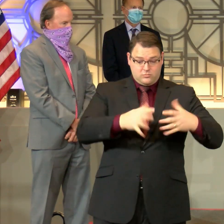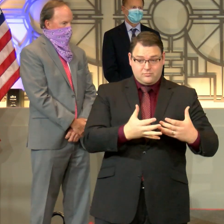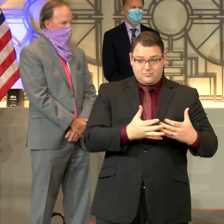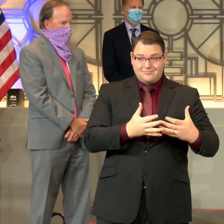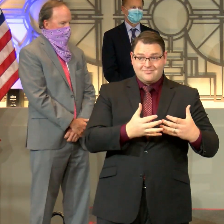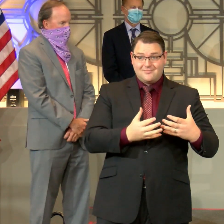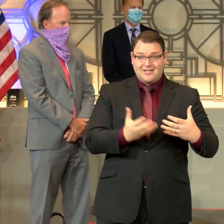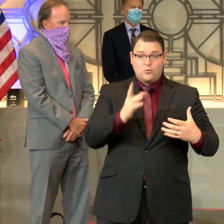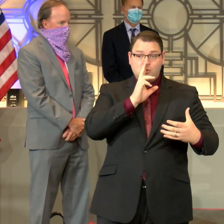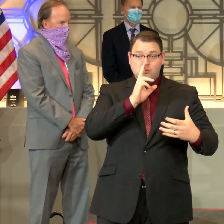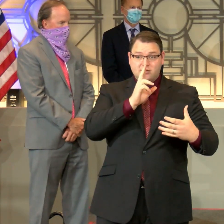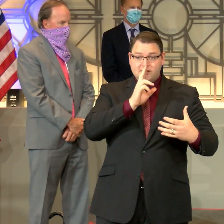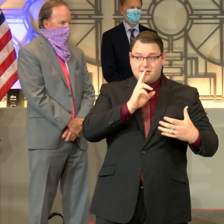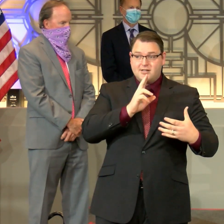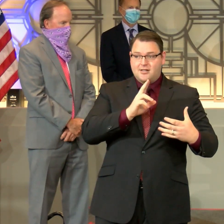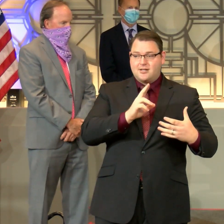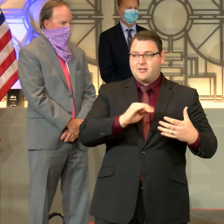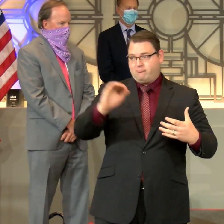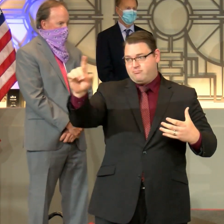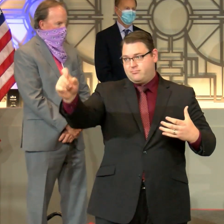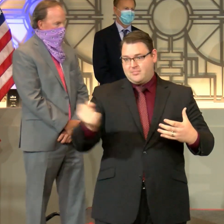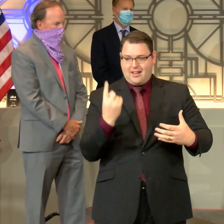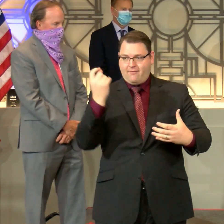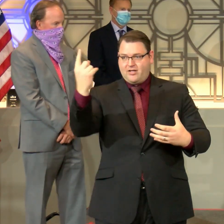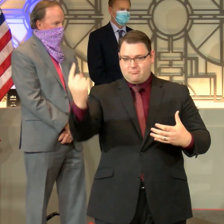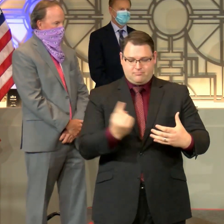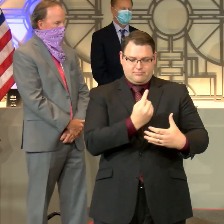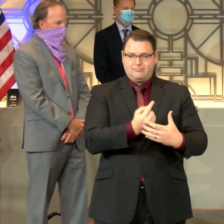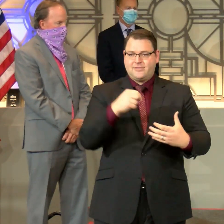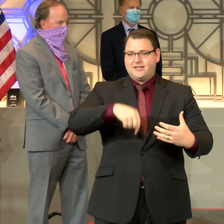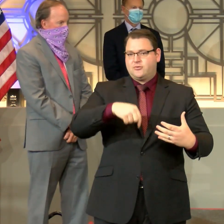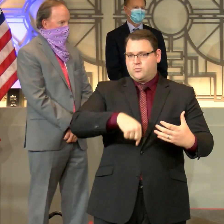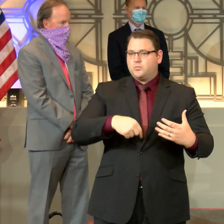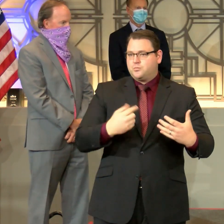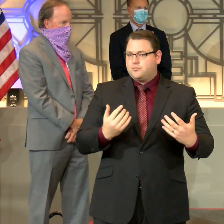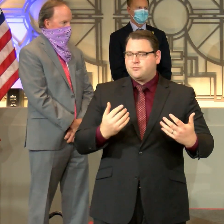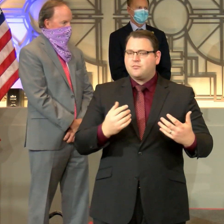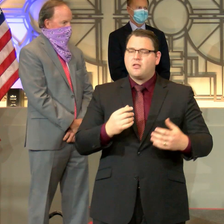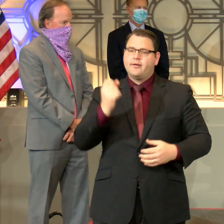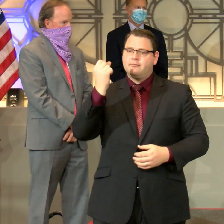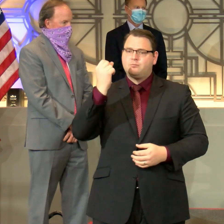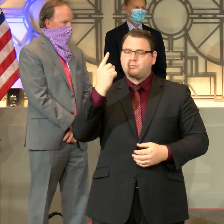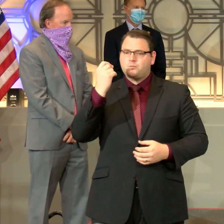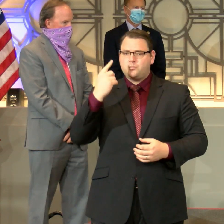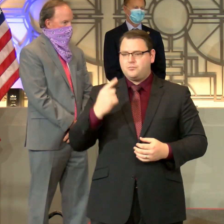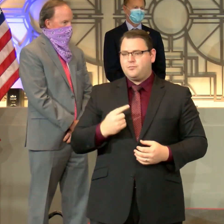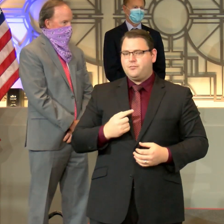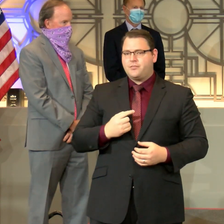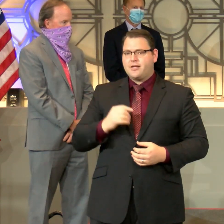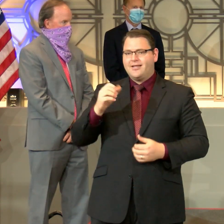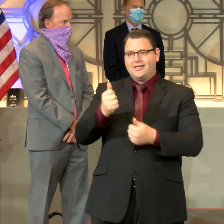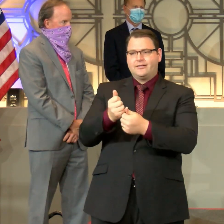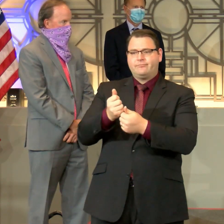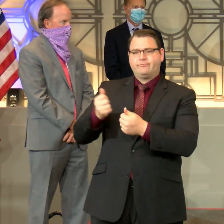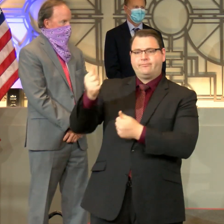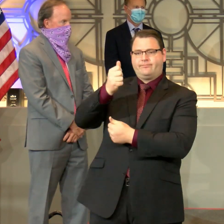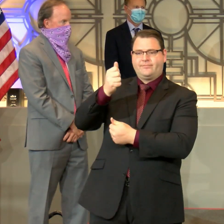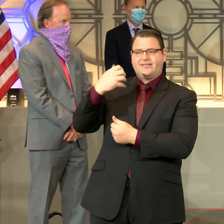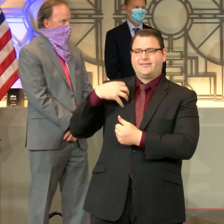for 11 of that number. And then closer to home, the Chief of Staff of